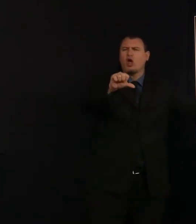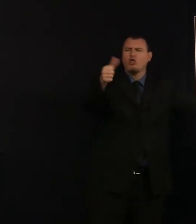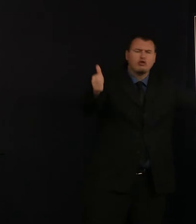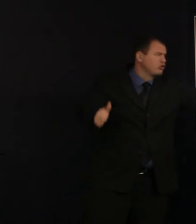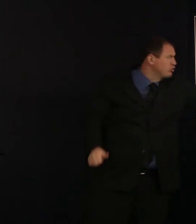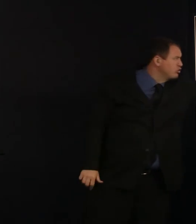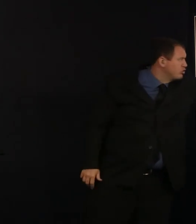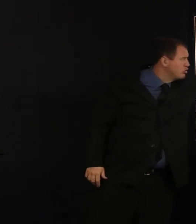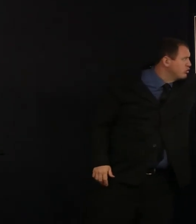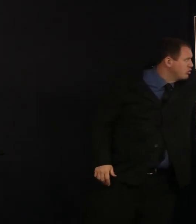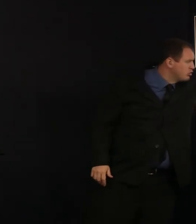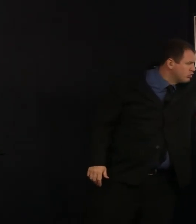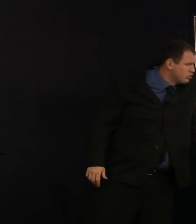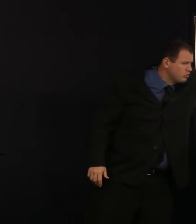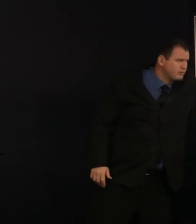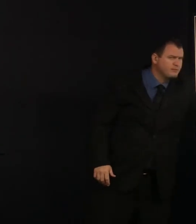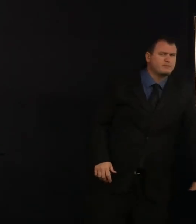Notice this word, other.